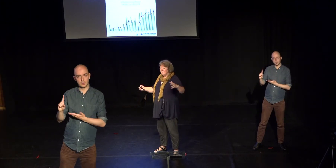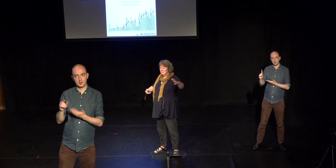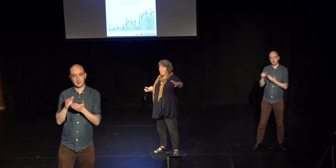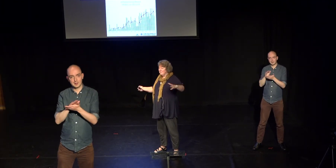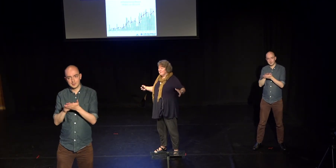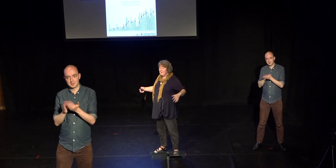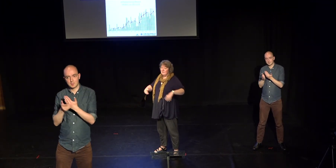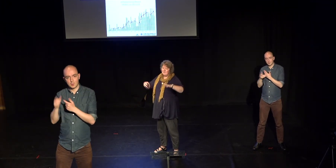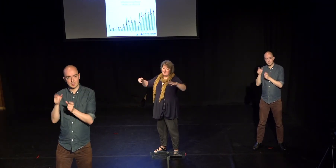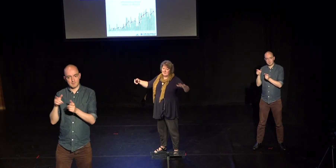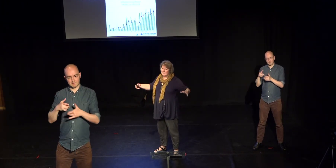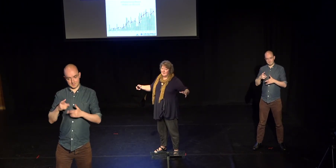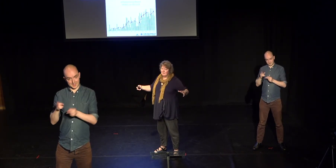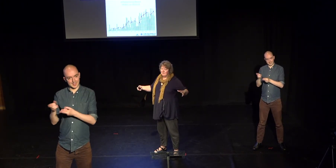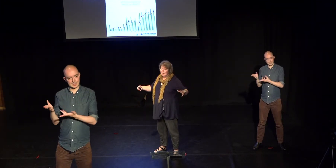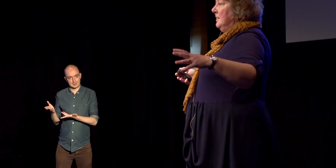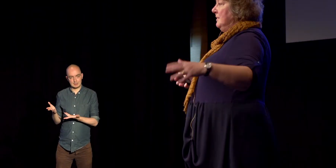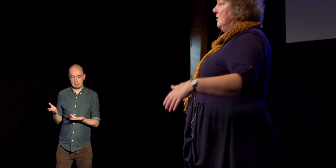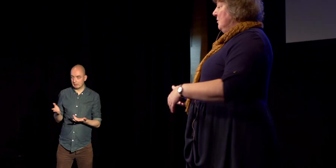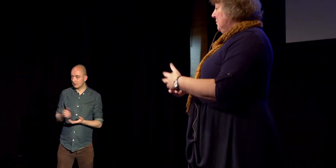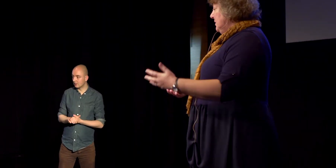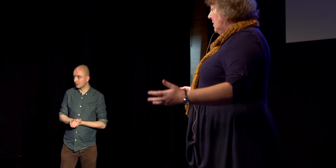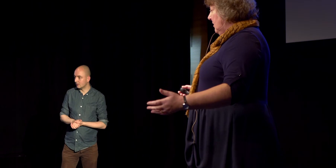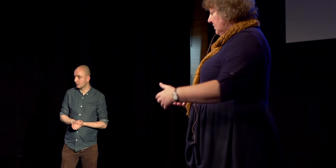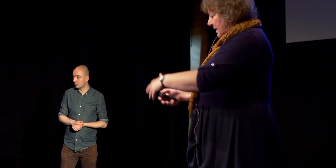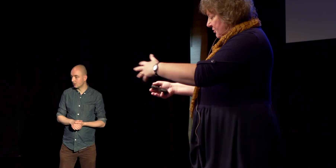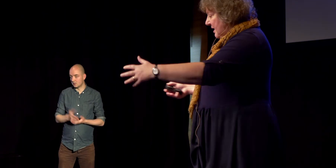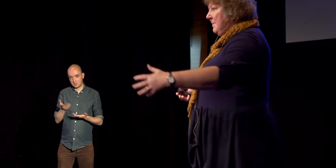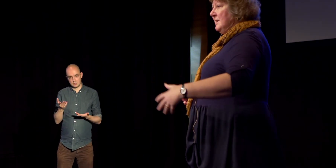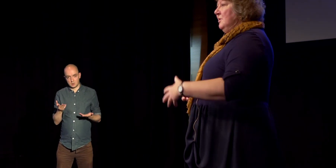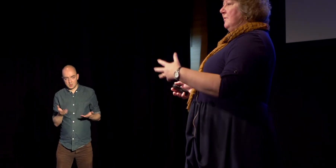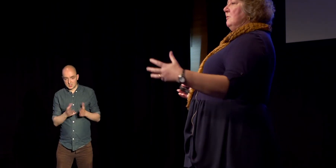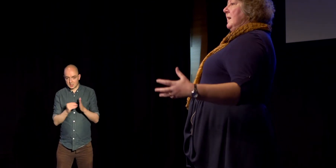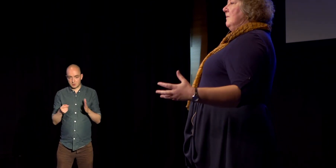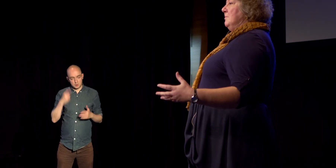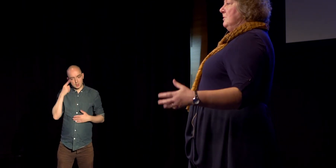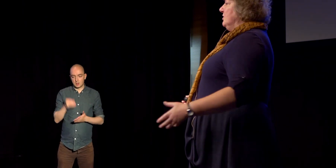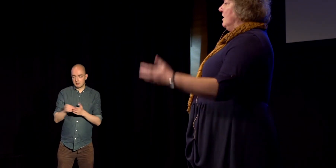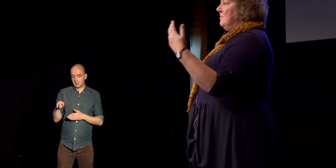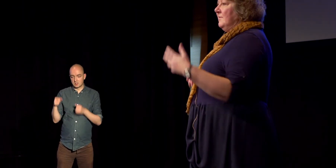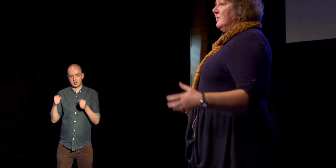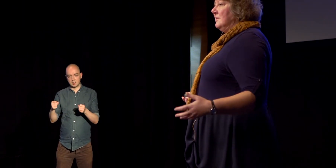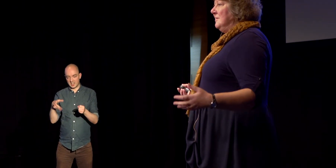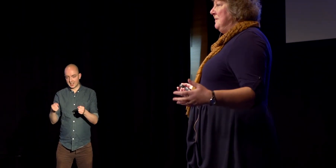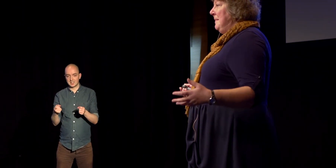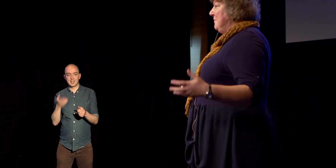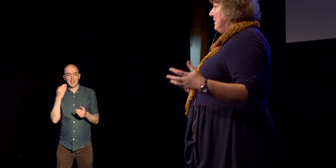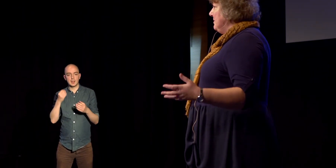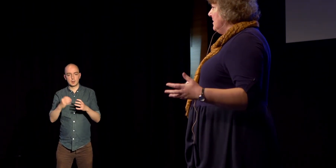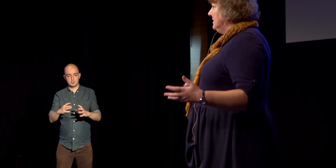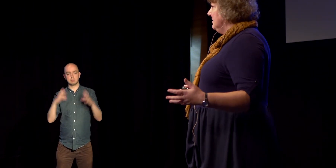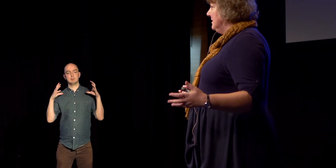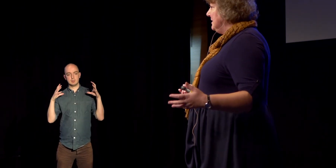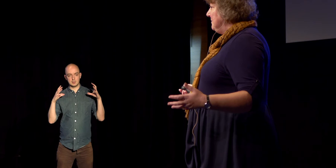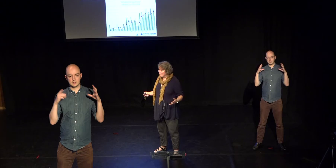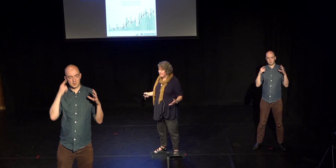even if we're all trying to be safe and everything's taken care of, when your car has got extra airbags and you feel really comfortable, you just go a bit faster. And we all